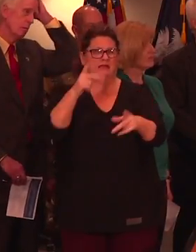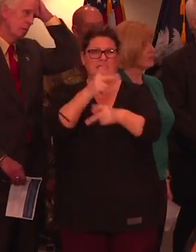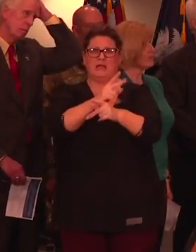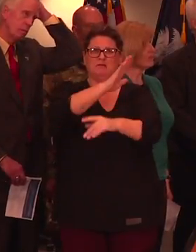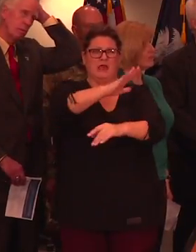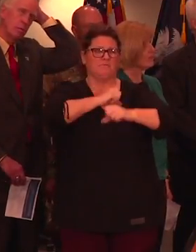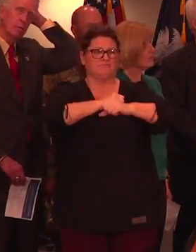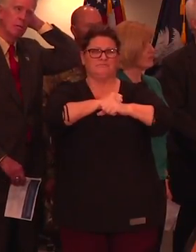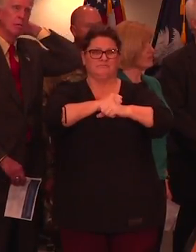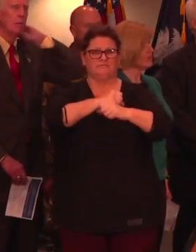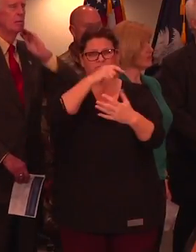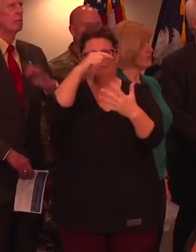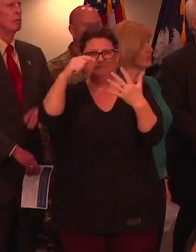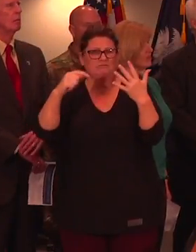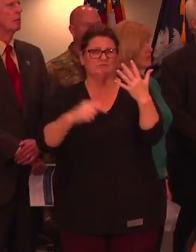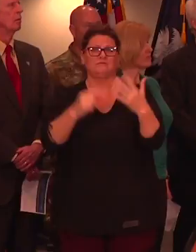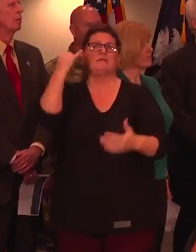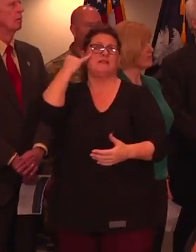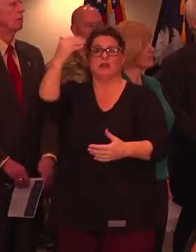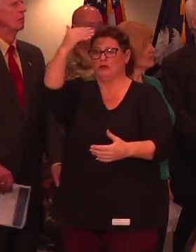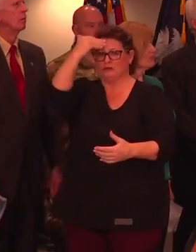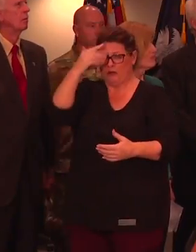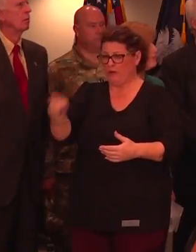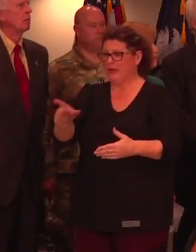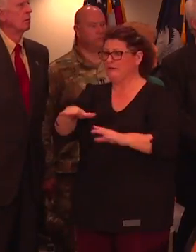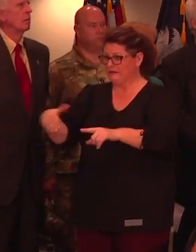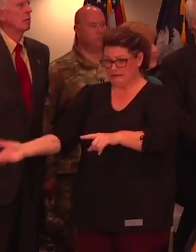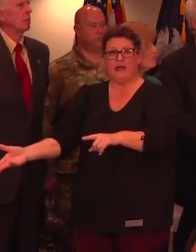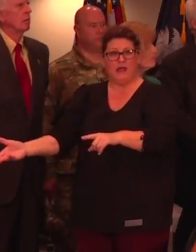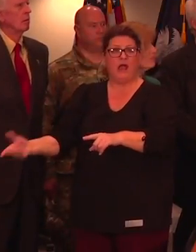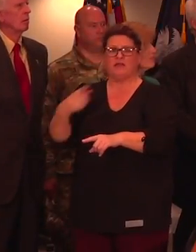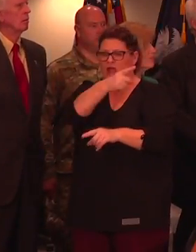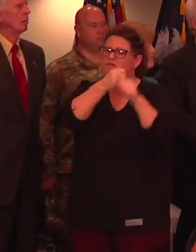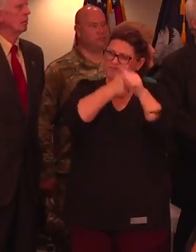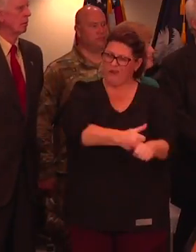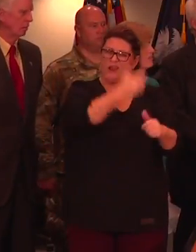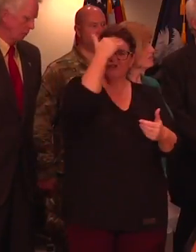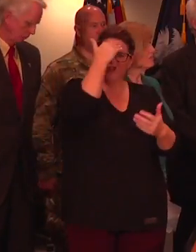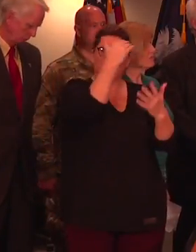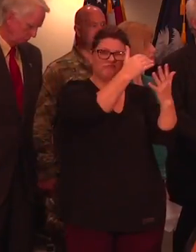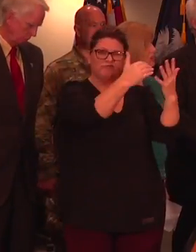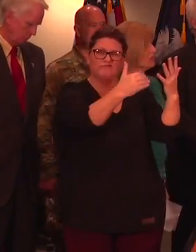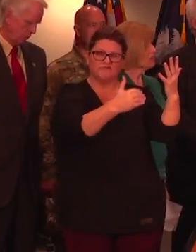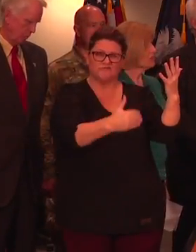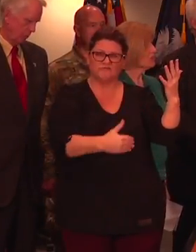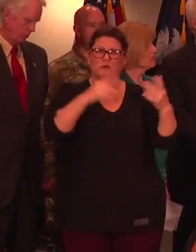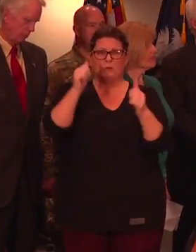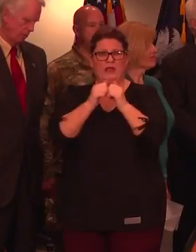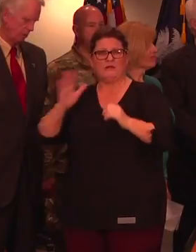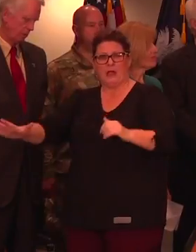So regardless of a known cause of death, they follow specific measures at all times when handling human